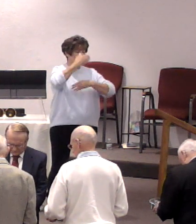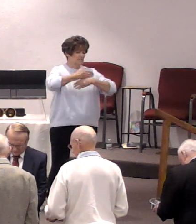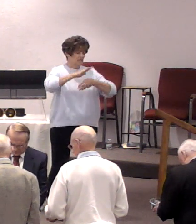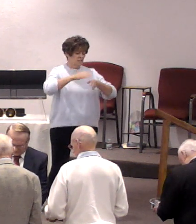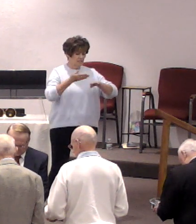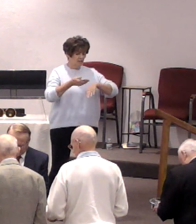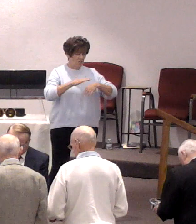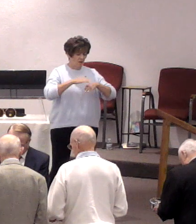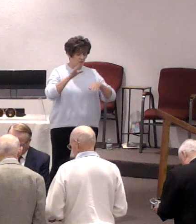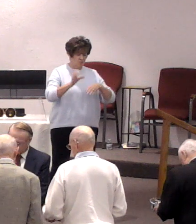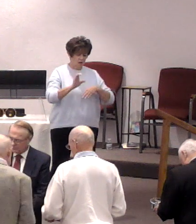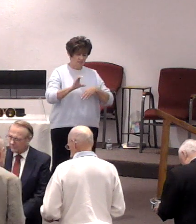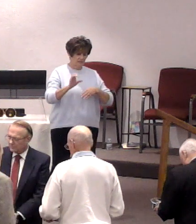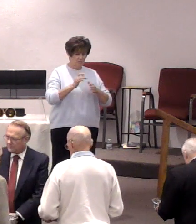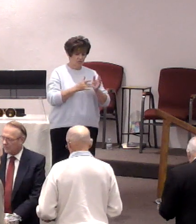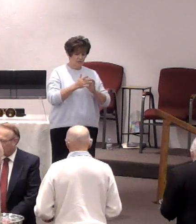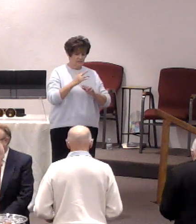pray.